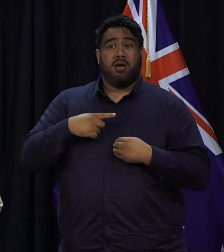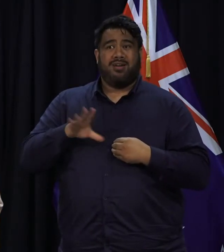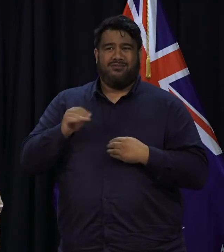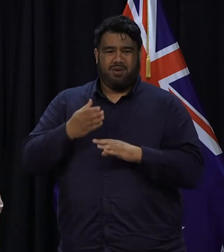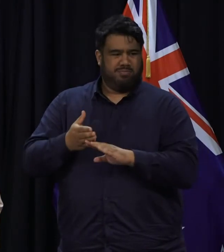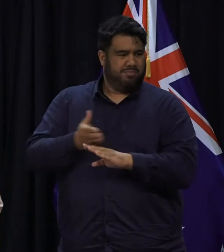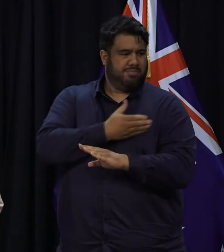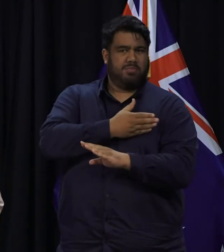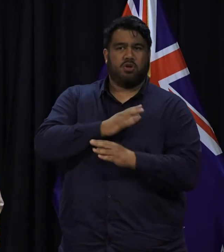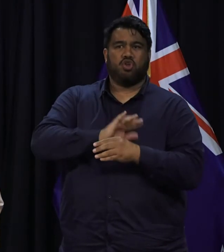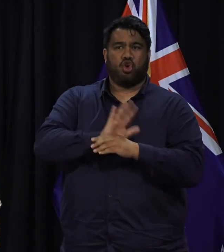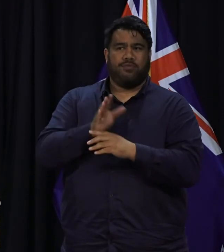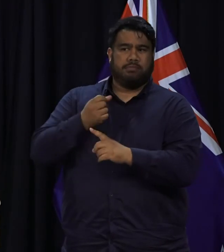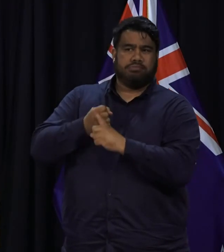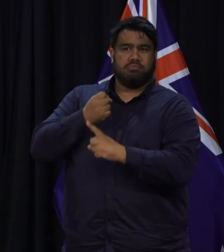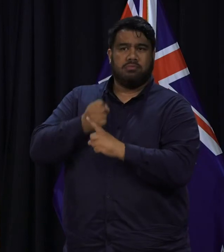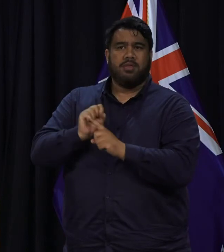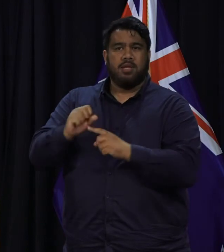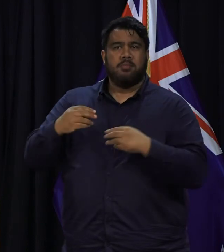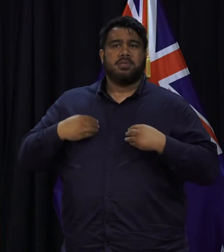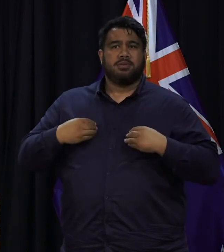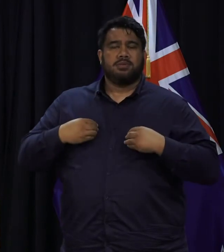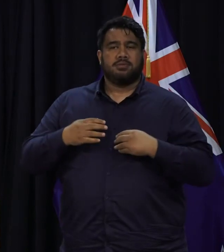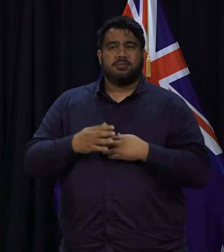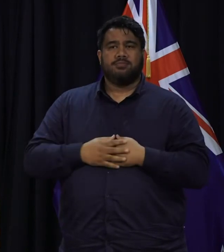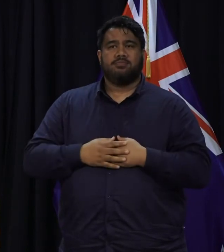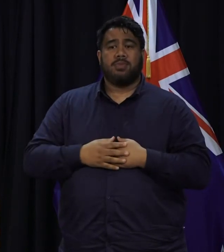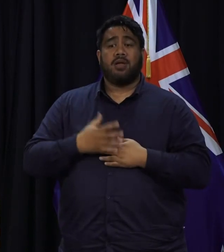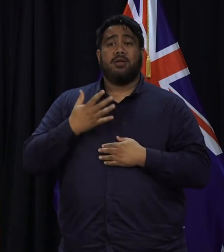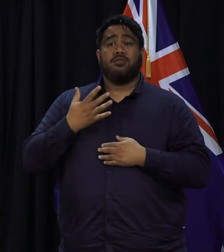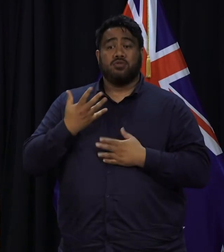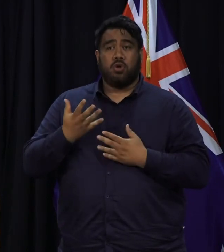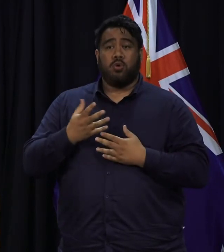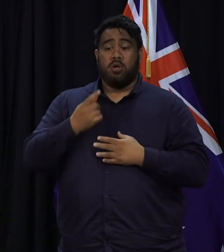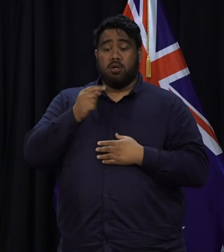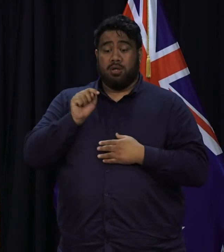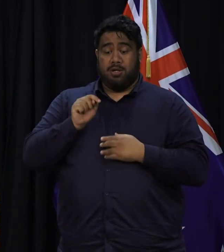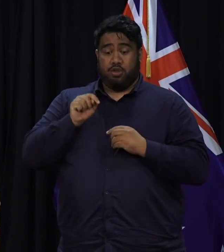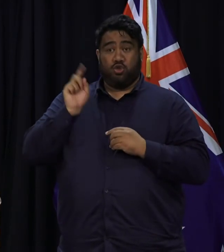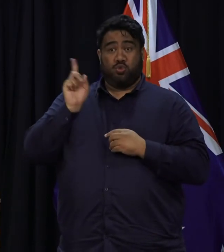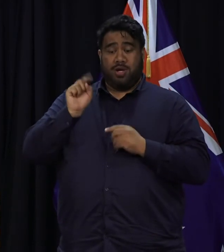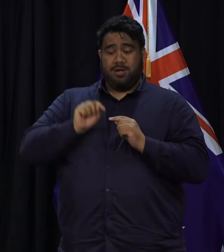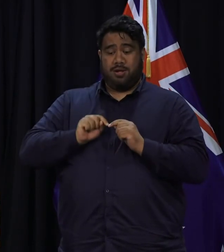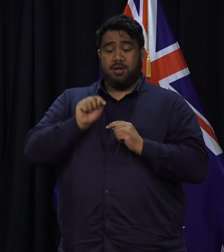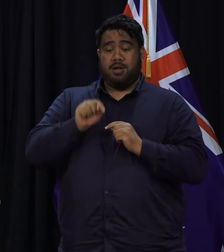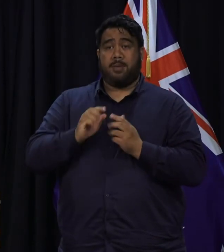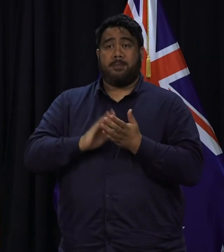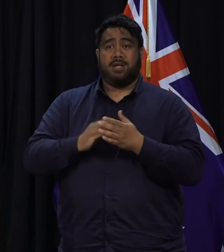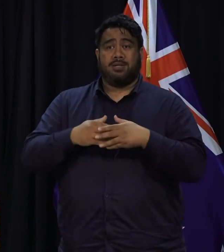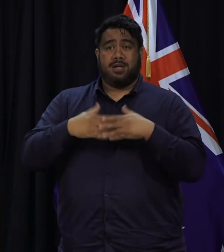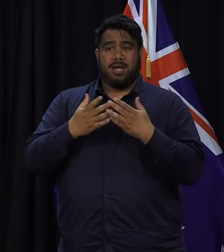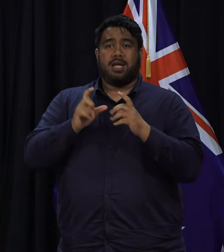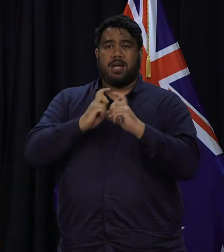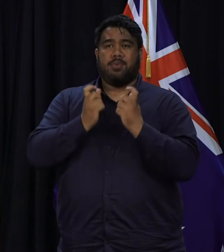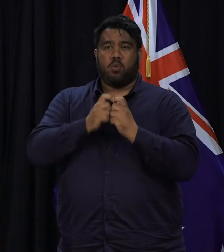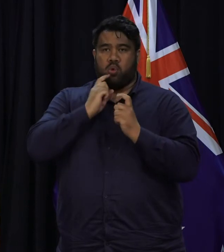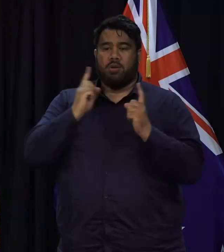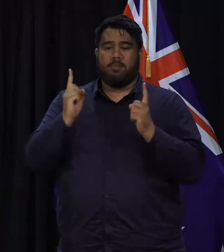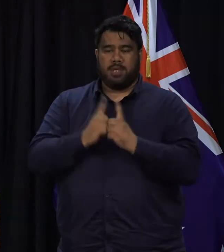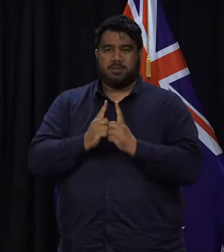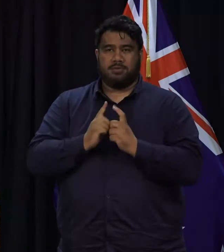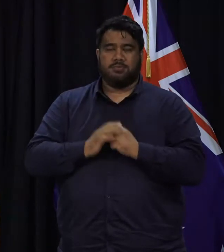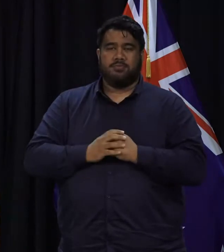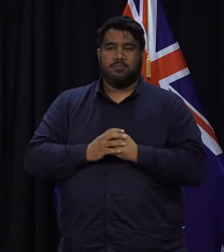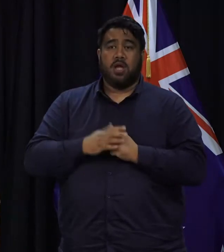COVID. Cabinet will meet again on Monday, and each Monday from now until the